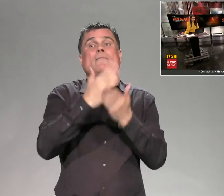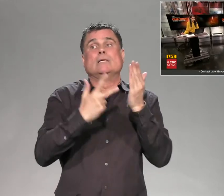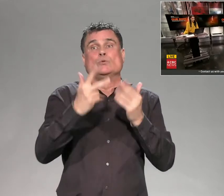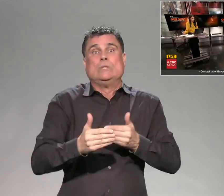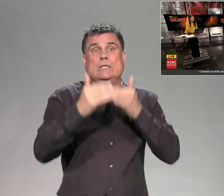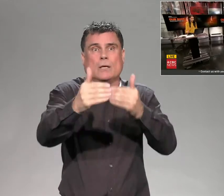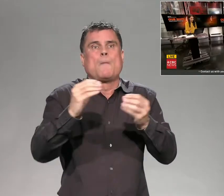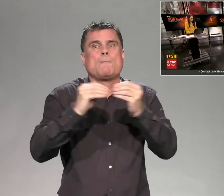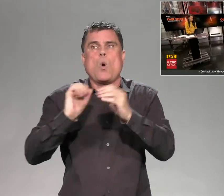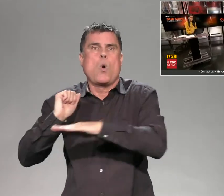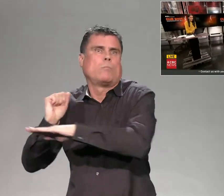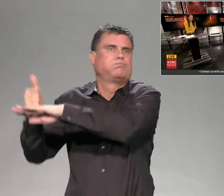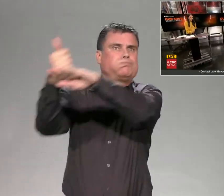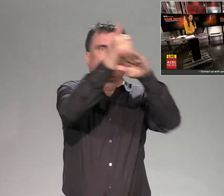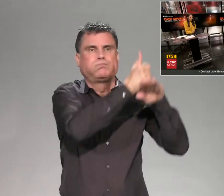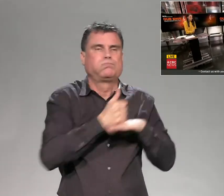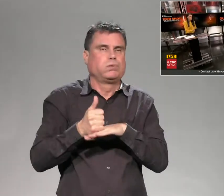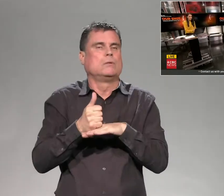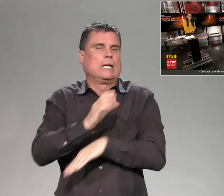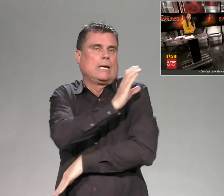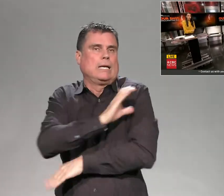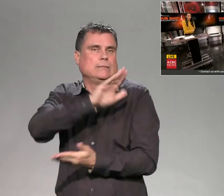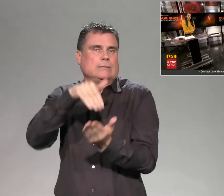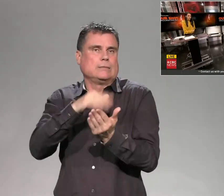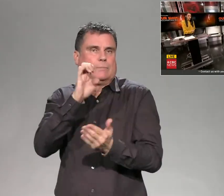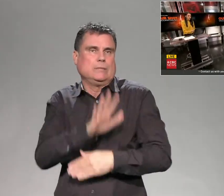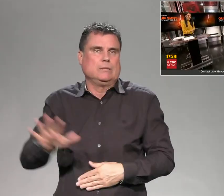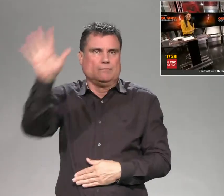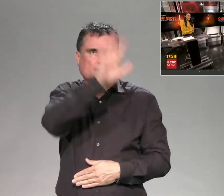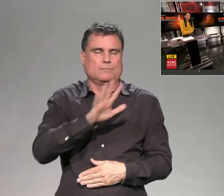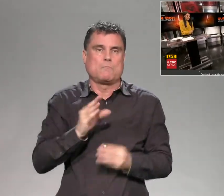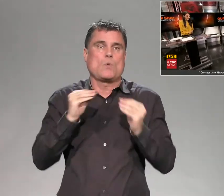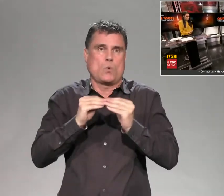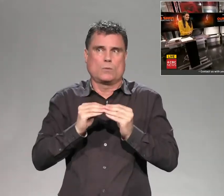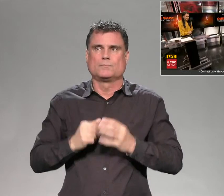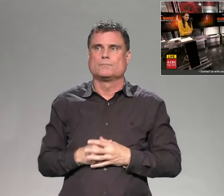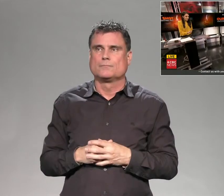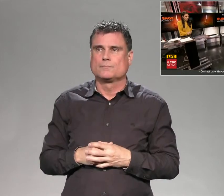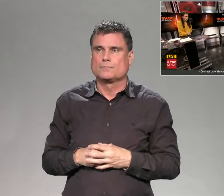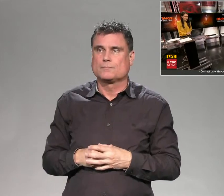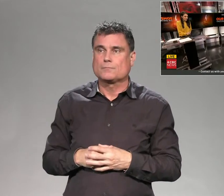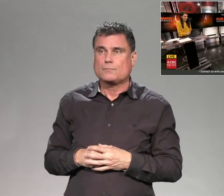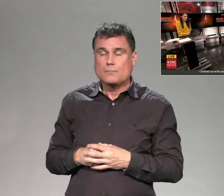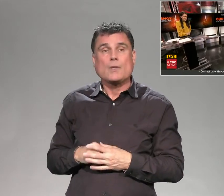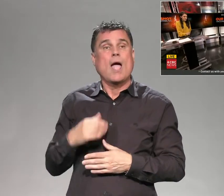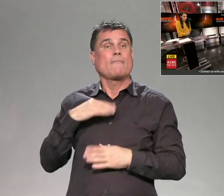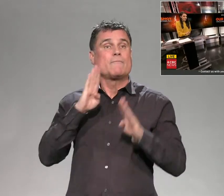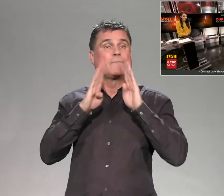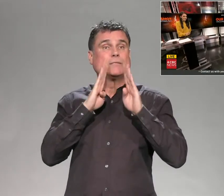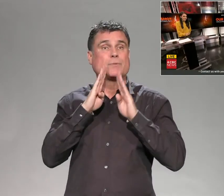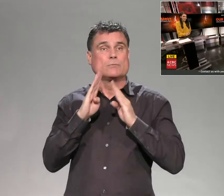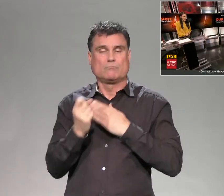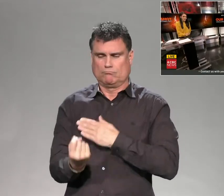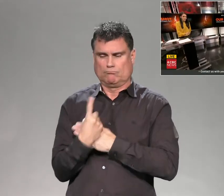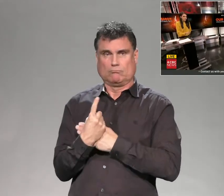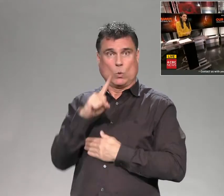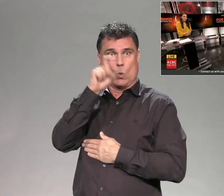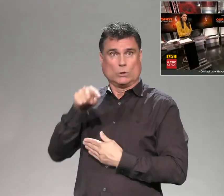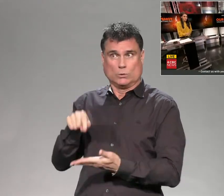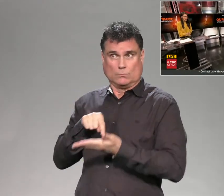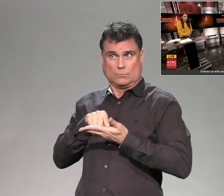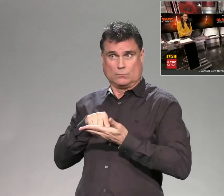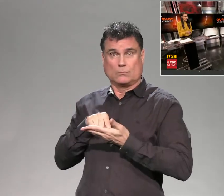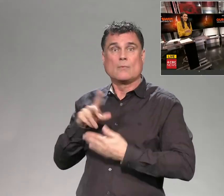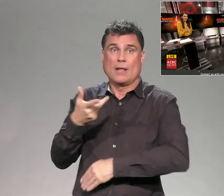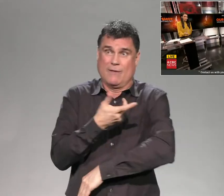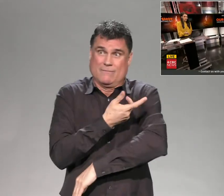social media coming in right now. Is the vaccine, this is from Pearl on Facebook, is the vaccine something that we have to take once in a lifetime? Besides